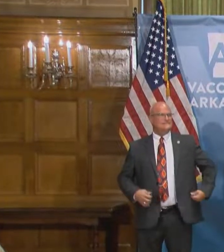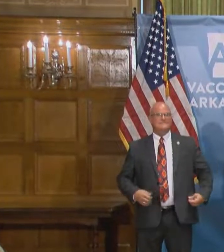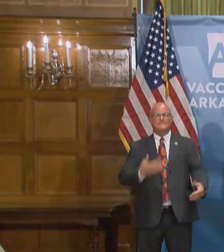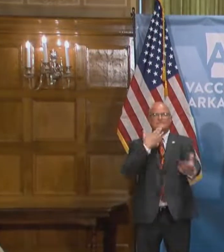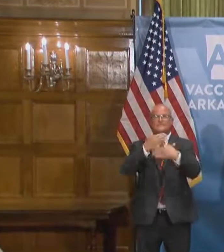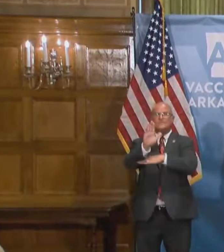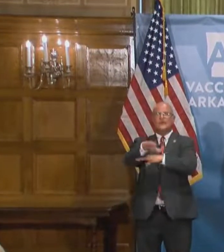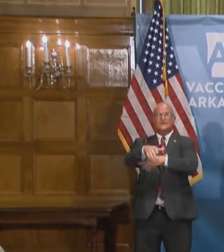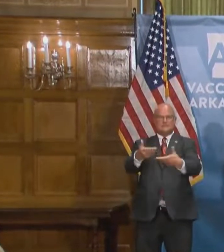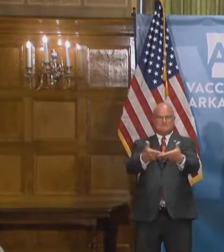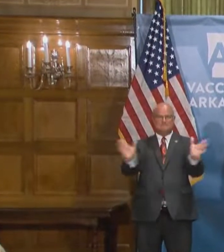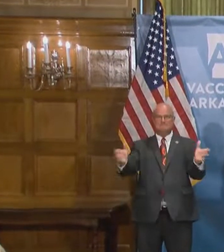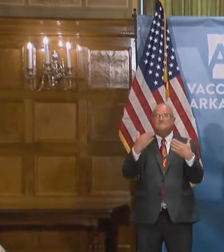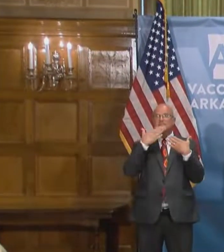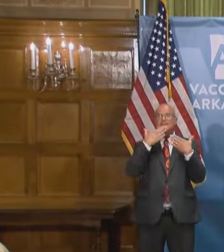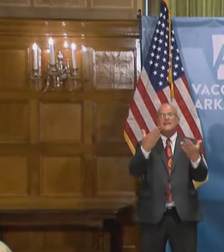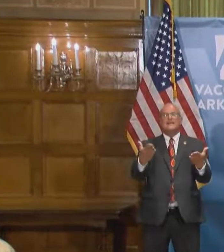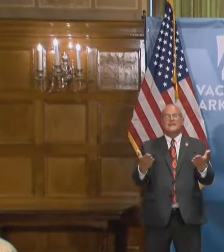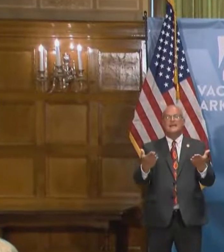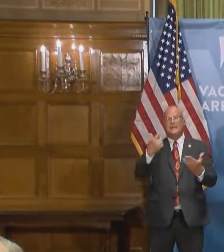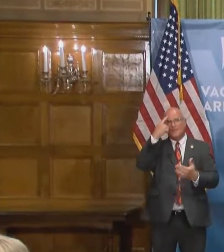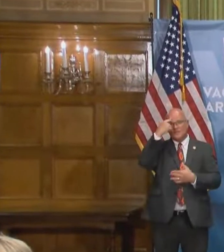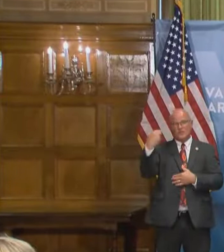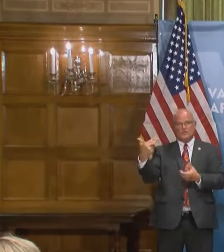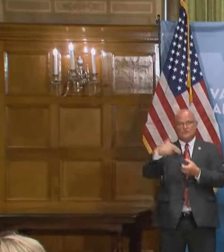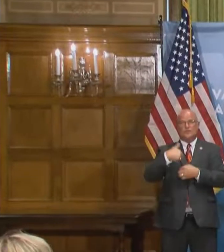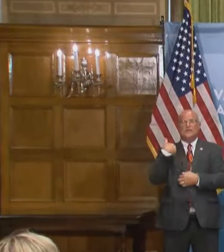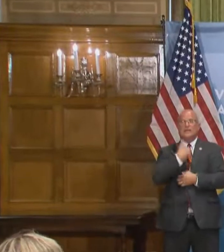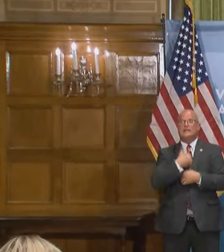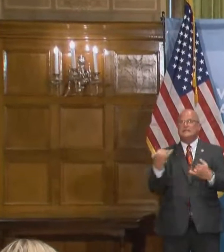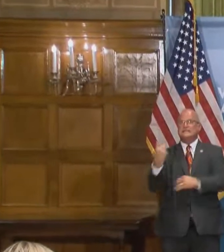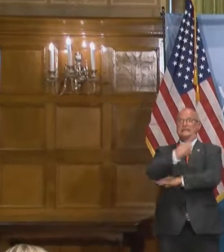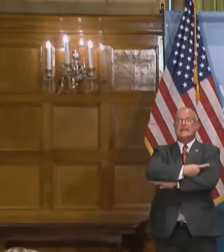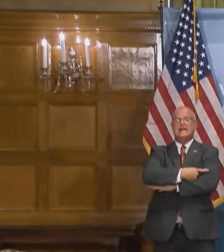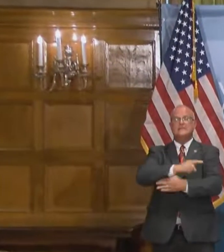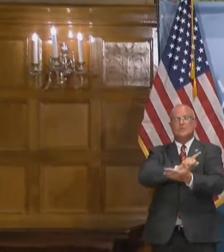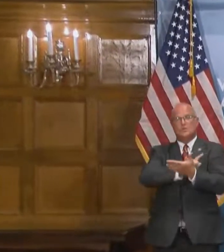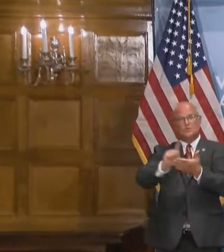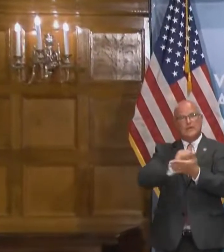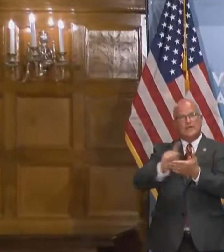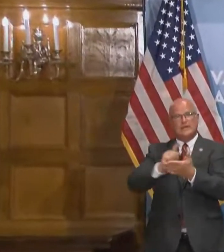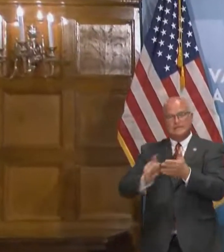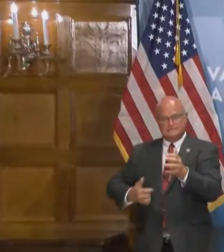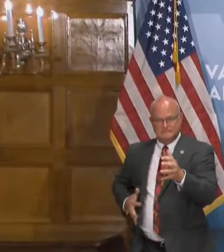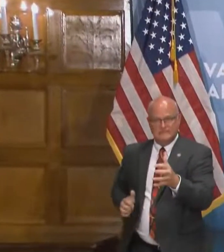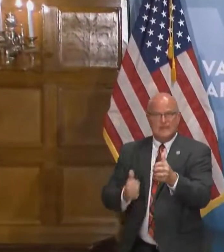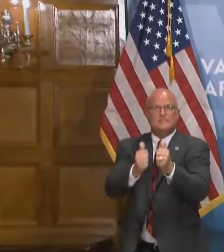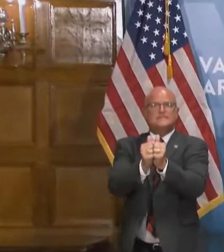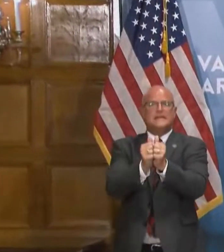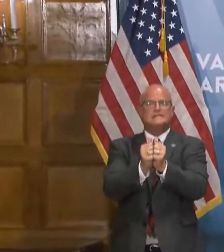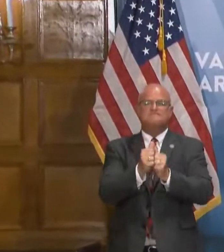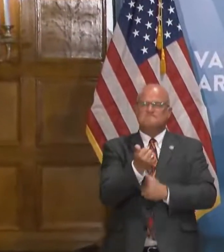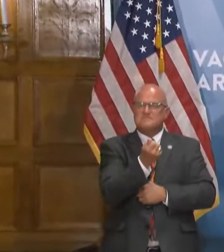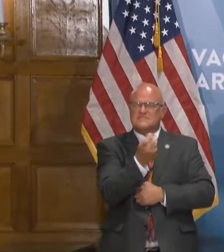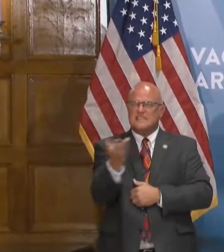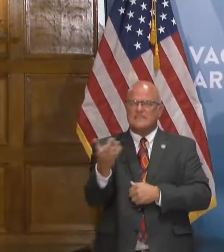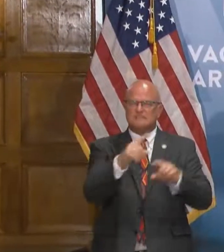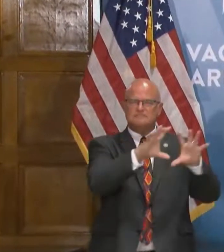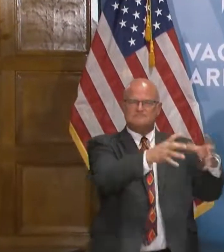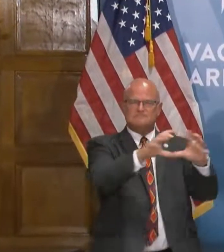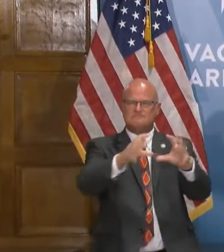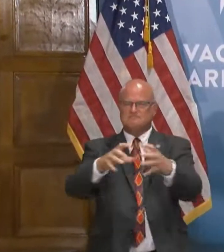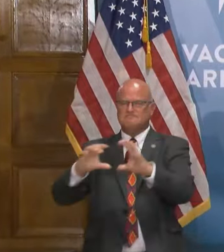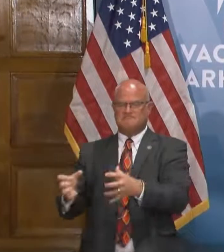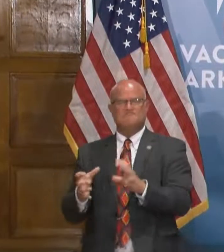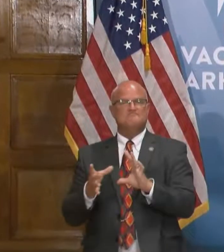Afternoon. Good afternoon to everyone. Thank you for joining me for today's weekly update. I have a number of different areas to